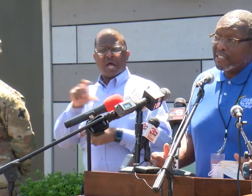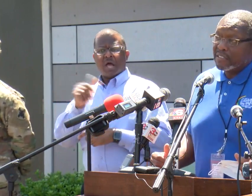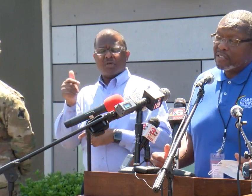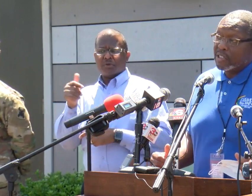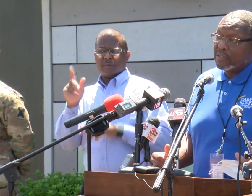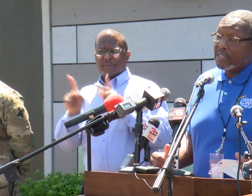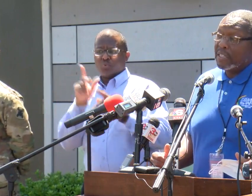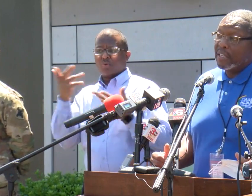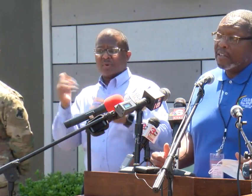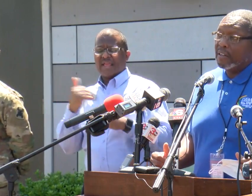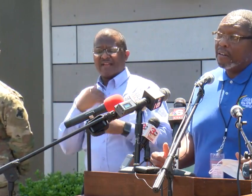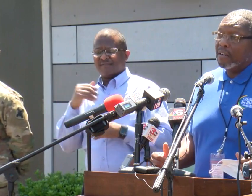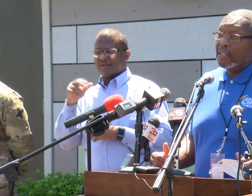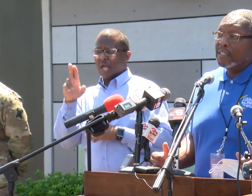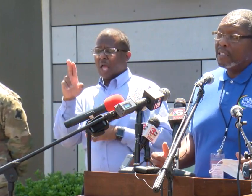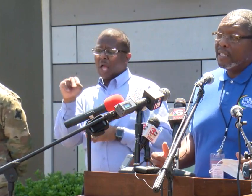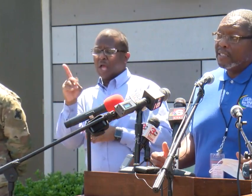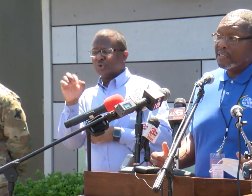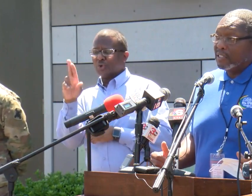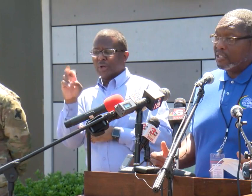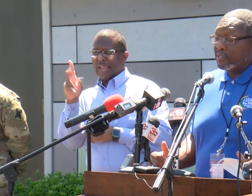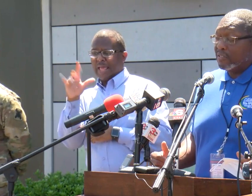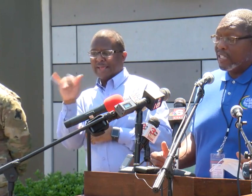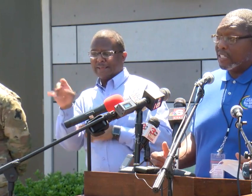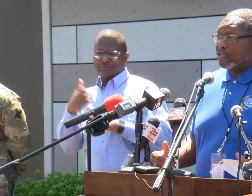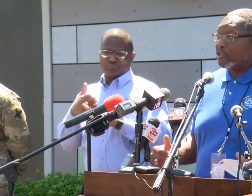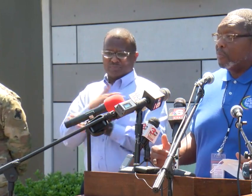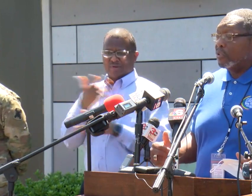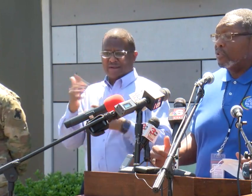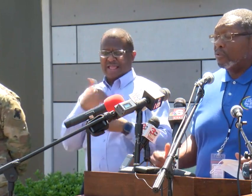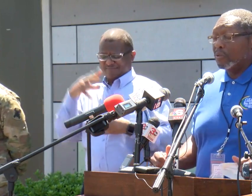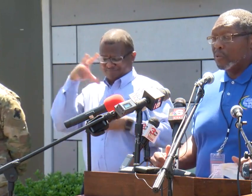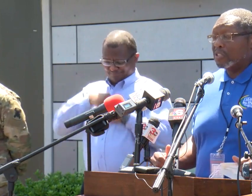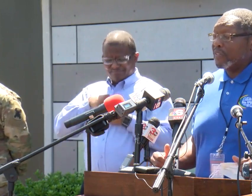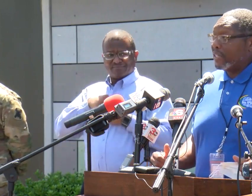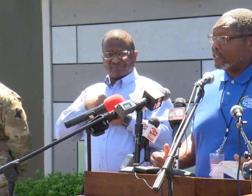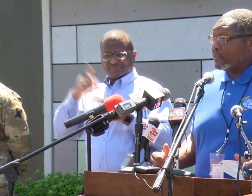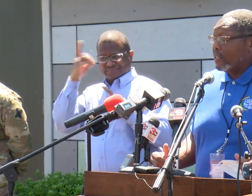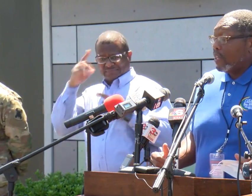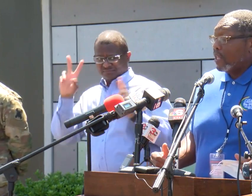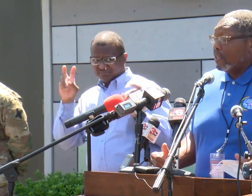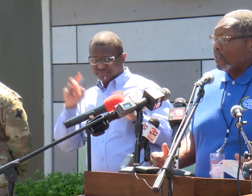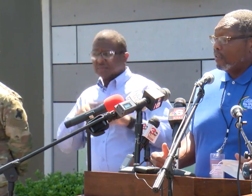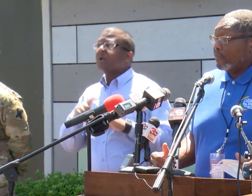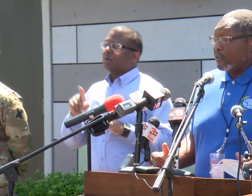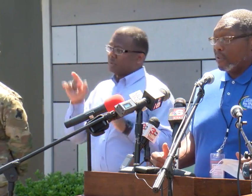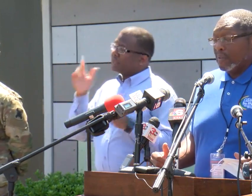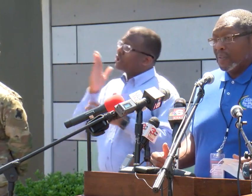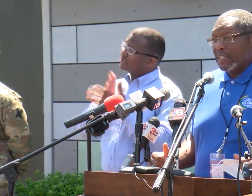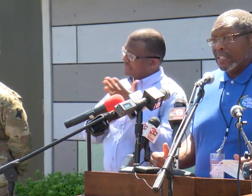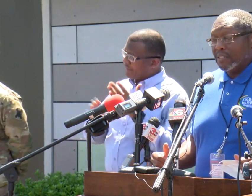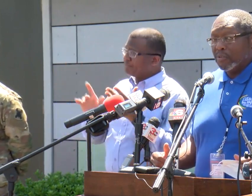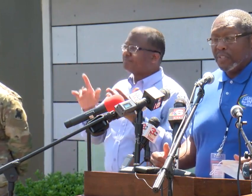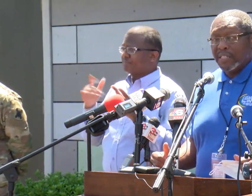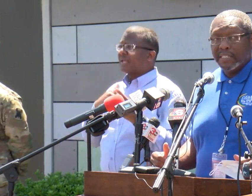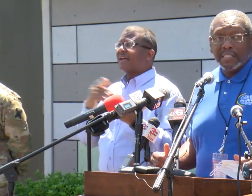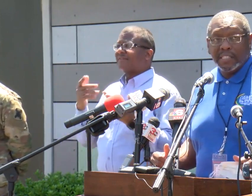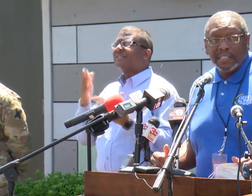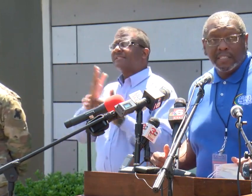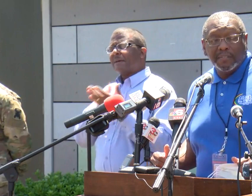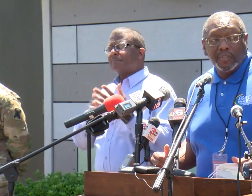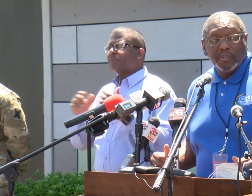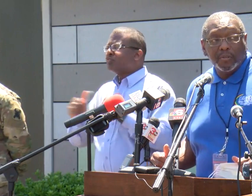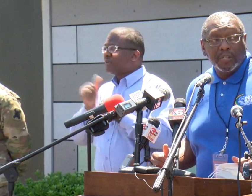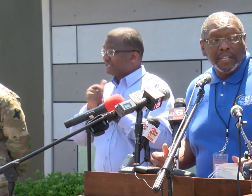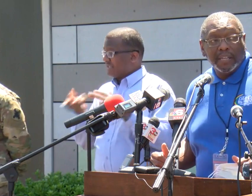Underlying conditions, certainly there are underlying conditions that contribute to the risk factor for